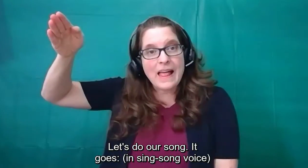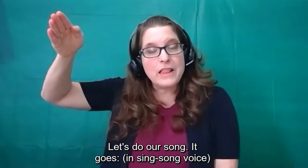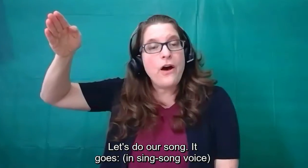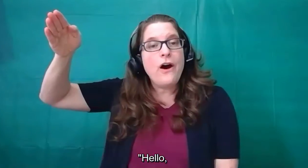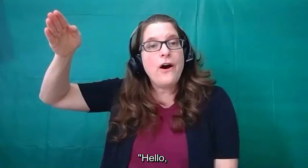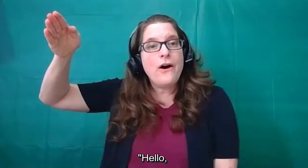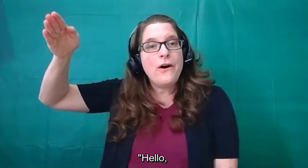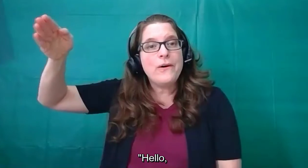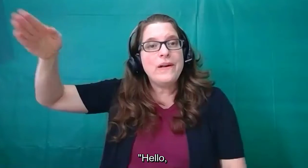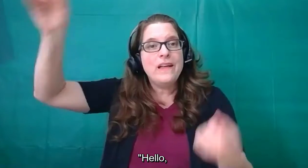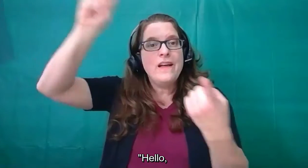hello,